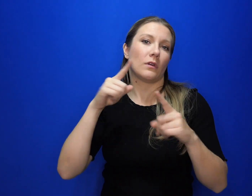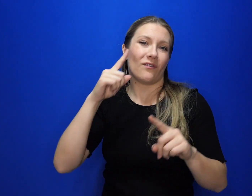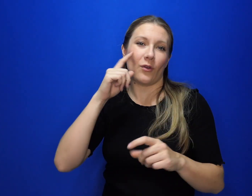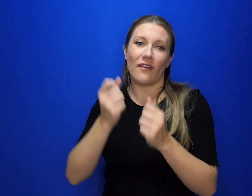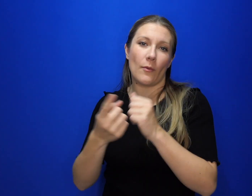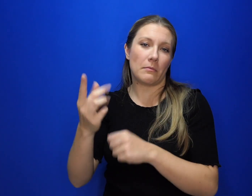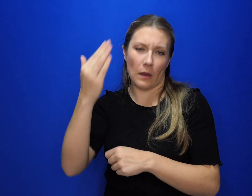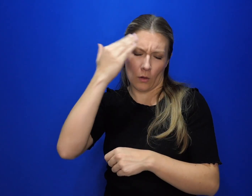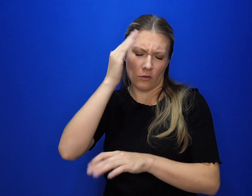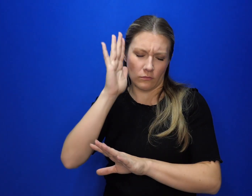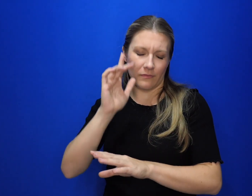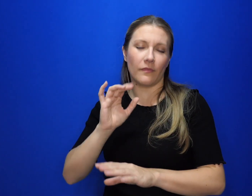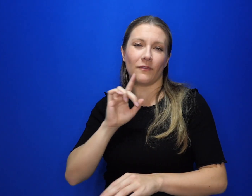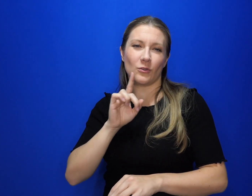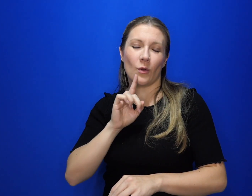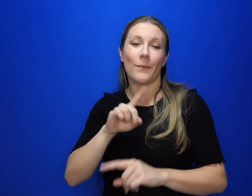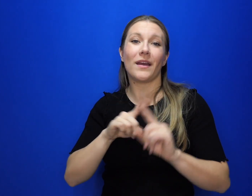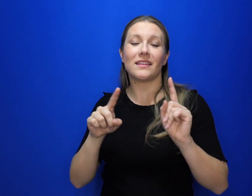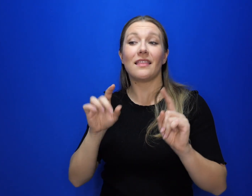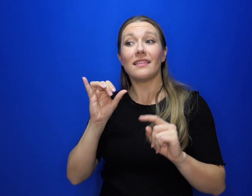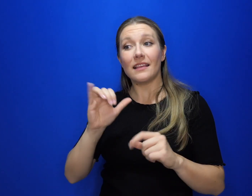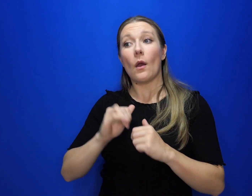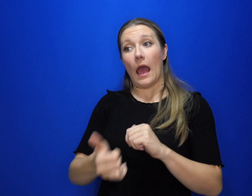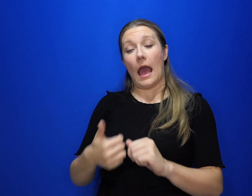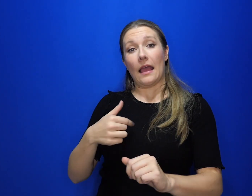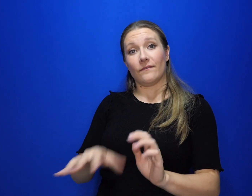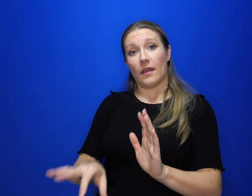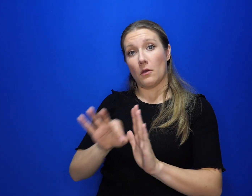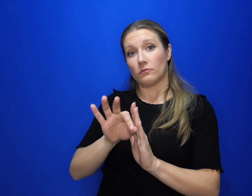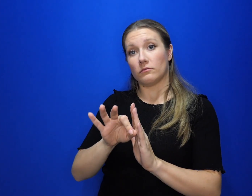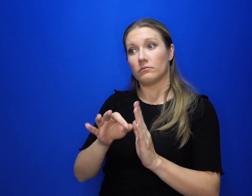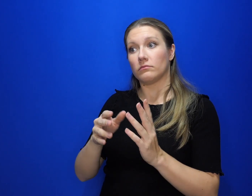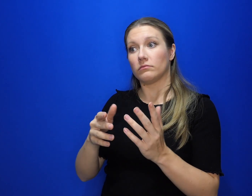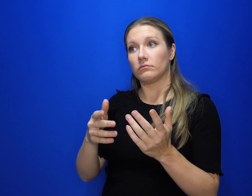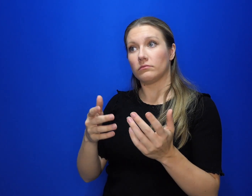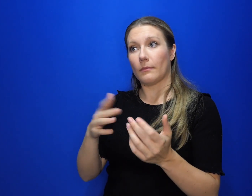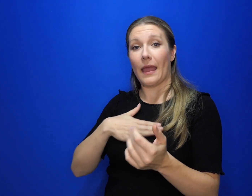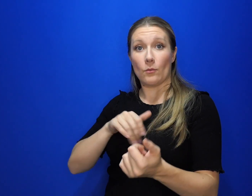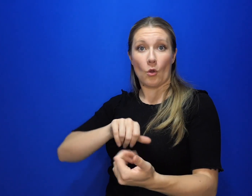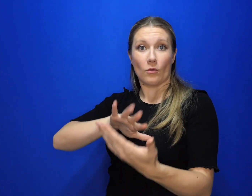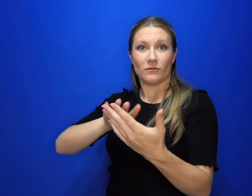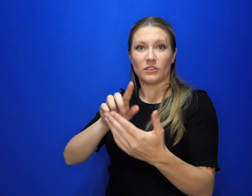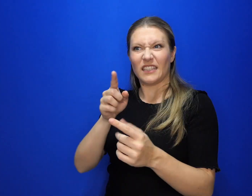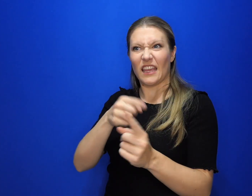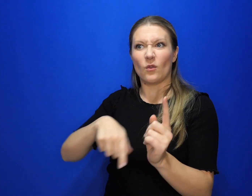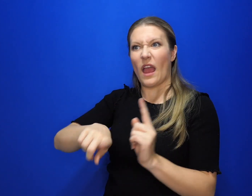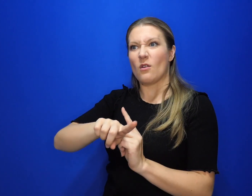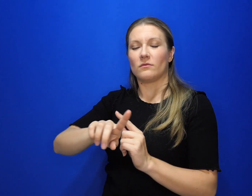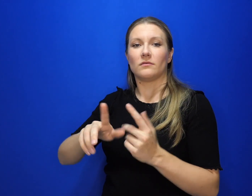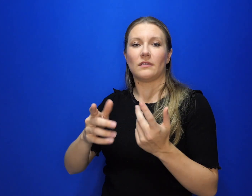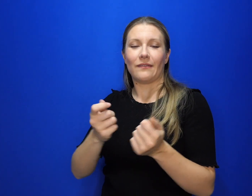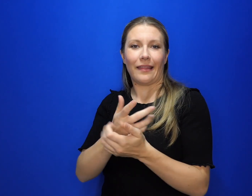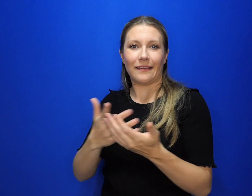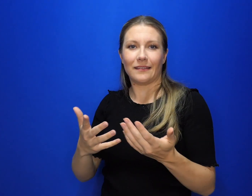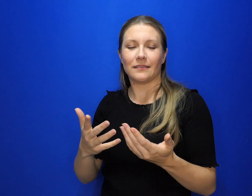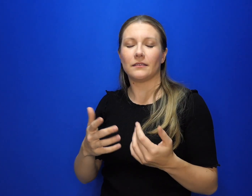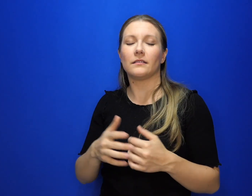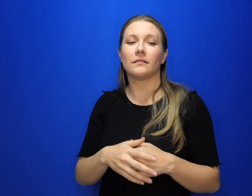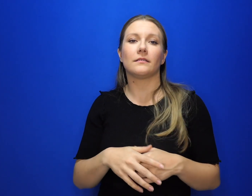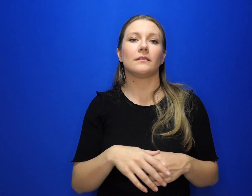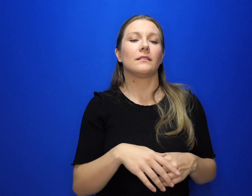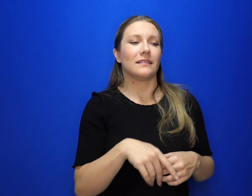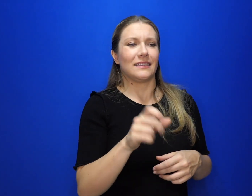for sure. But it was the way I found to get around this stuff that just kept coming up, Yep.